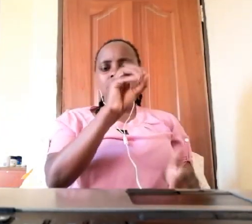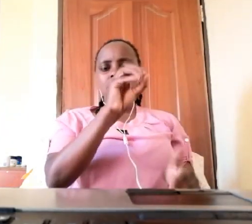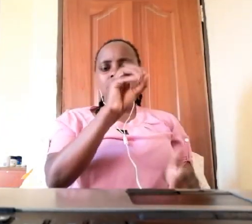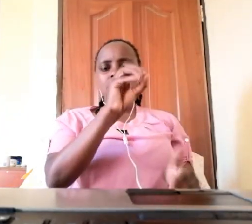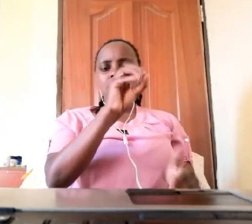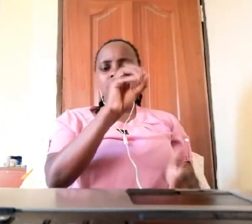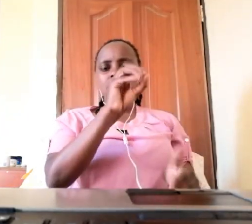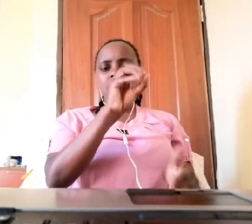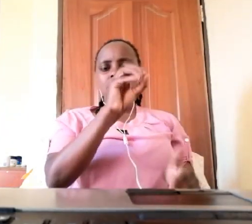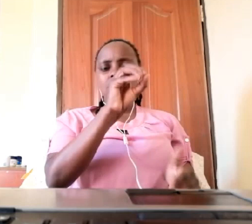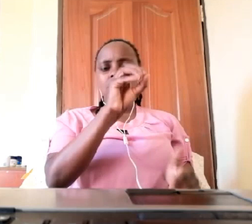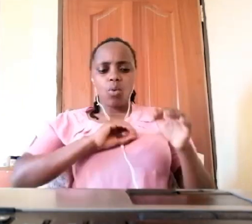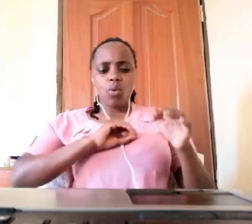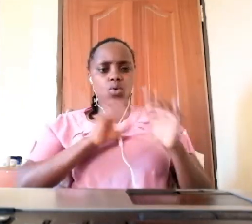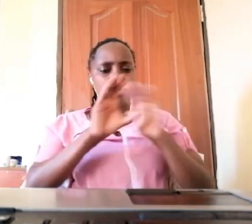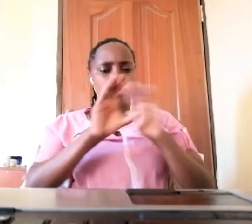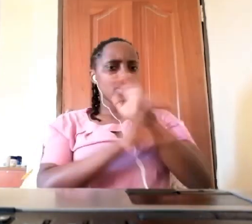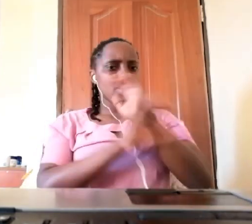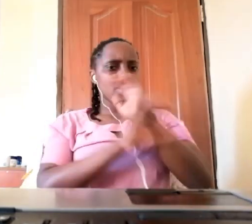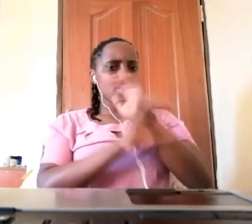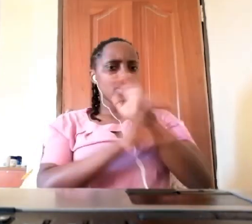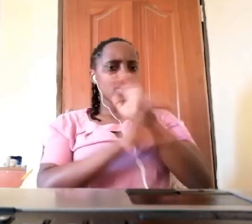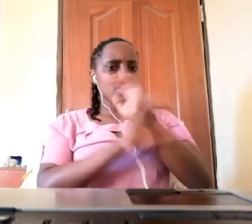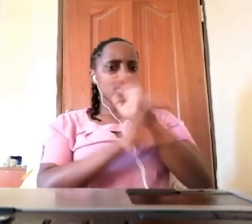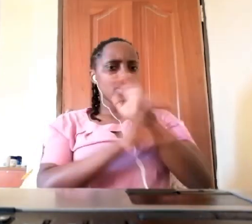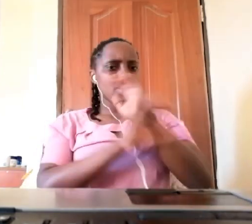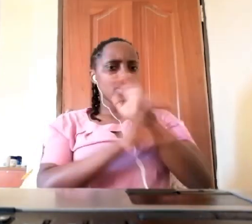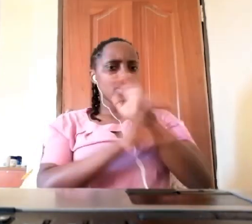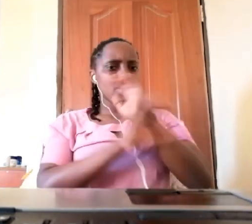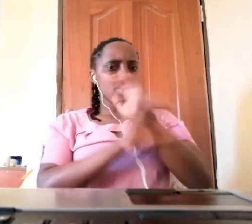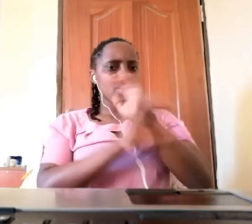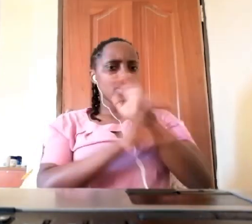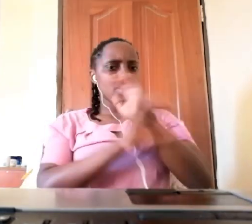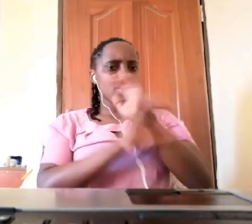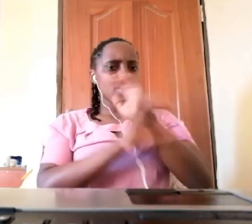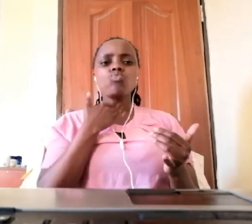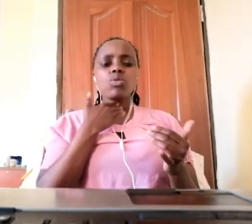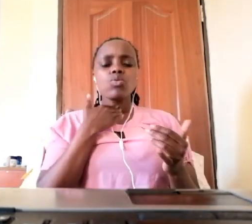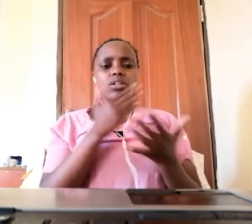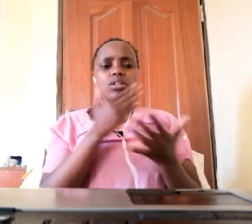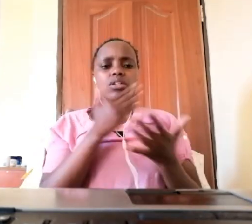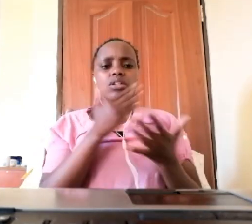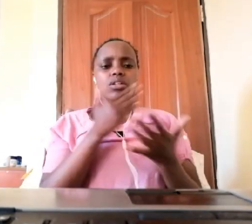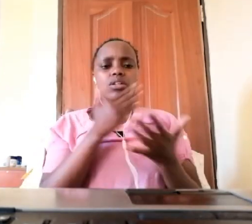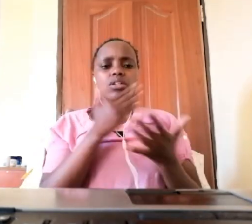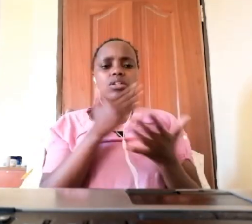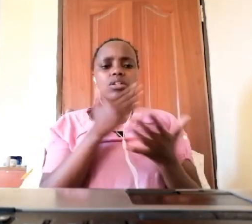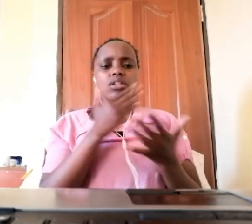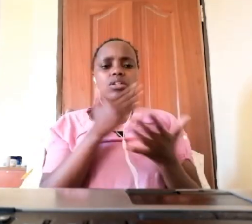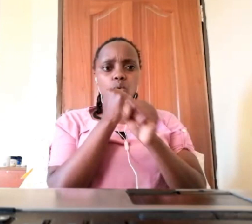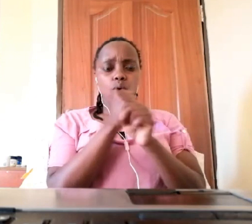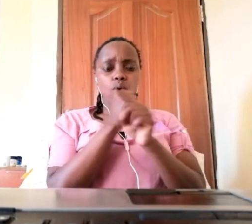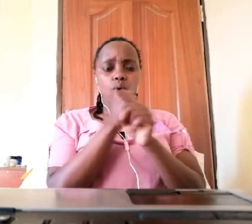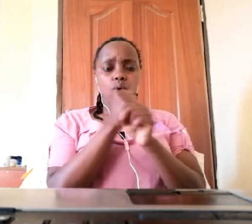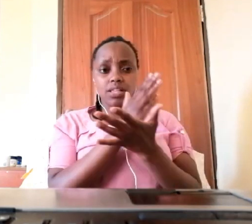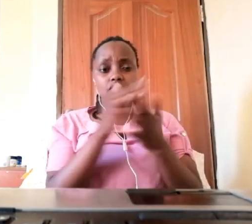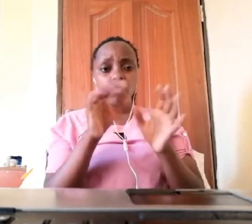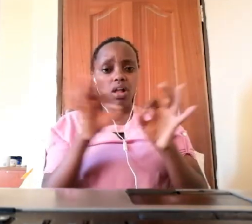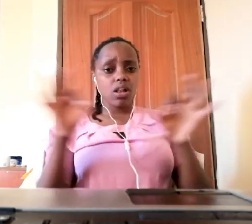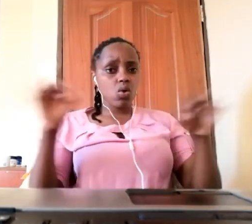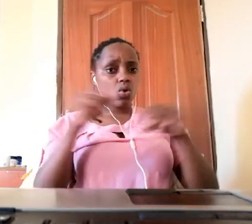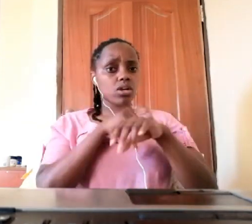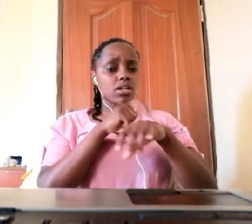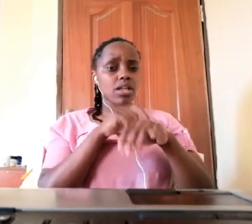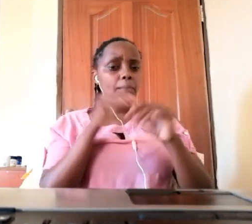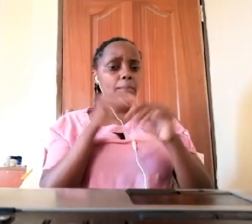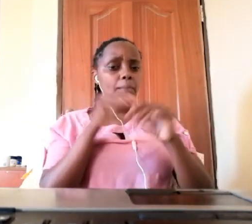our own countries? So we are definitely going to want some representatives who've been working in the sector for quite some time. How